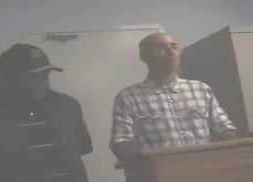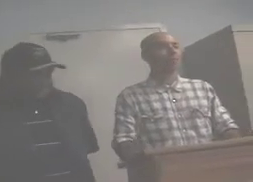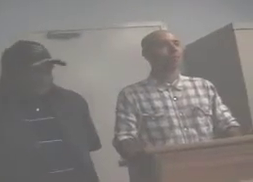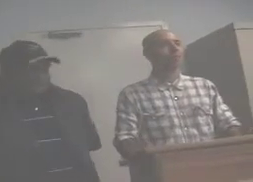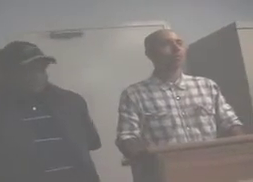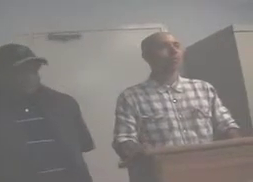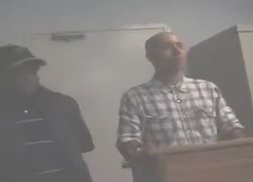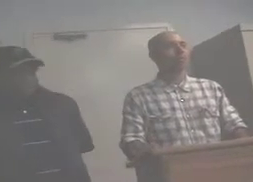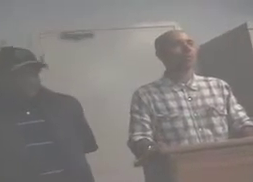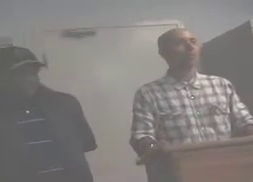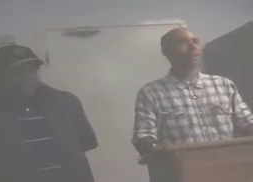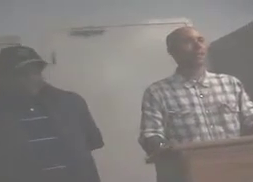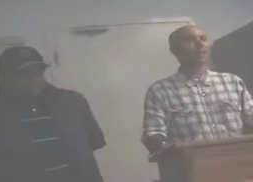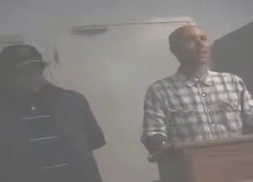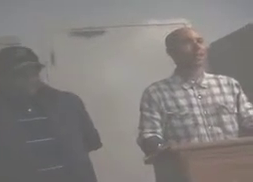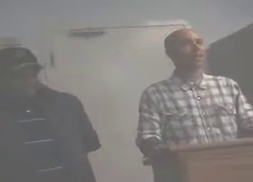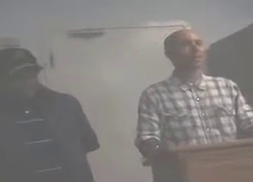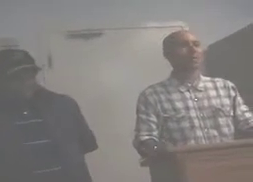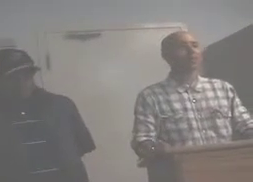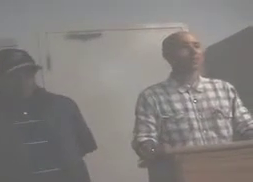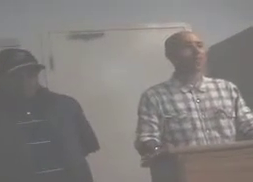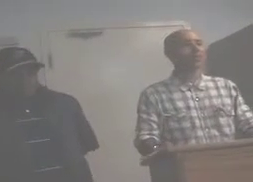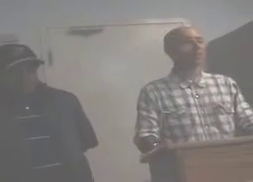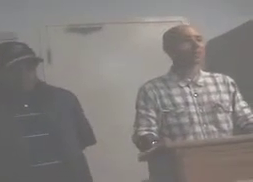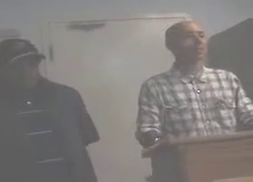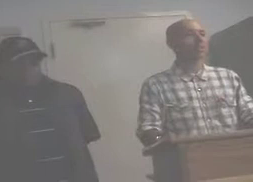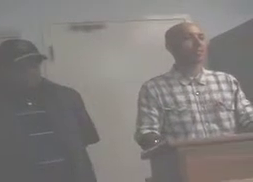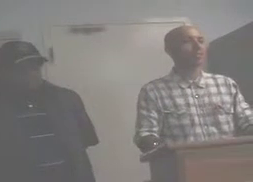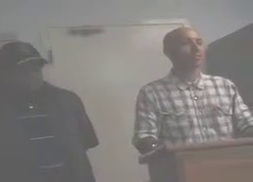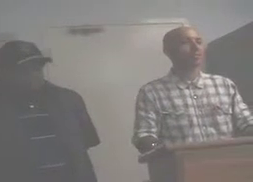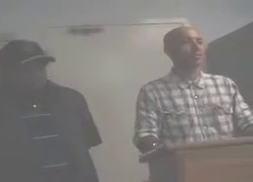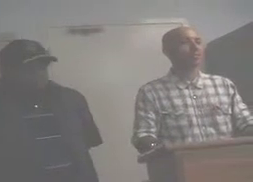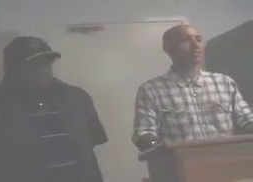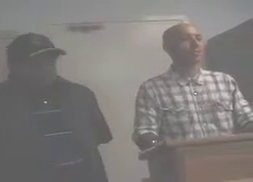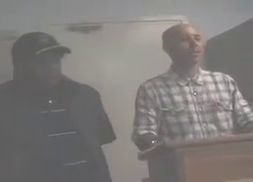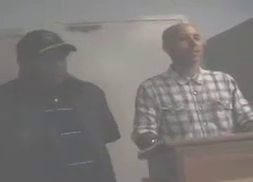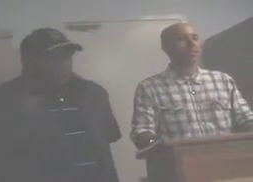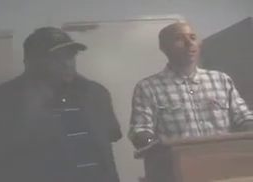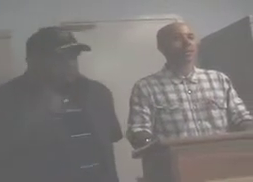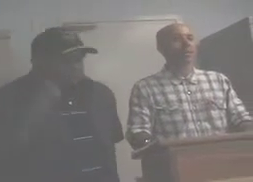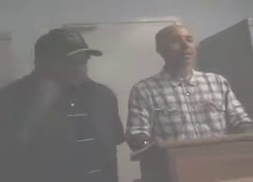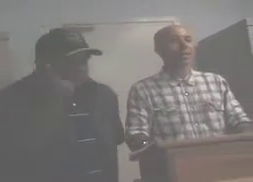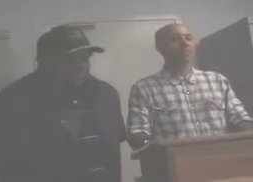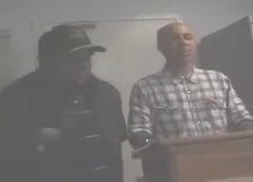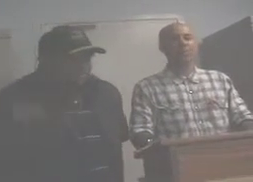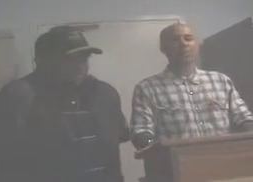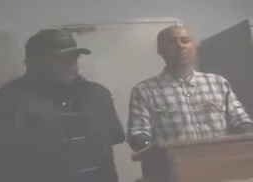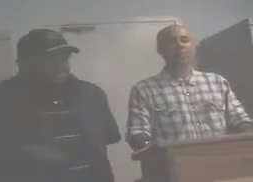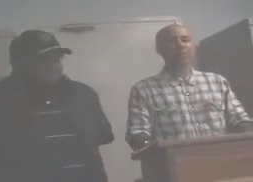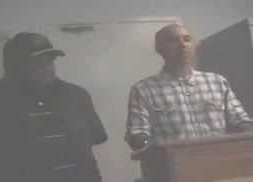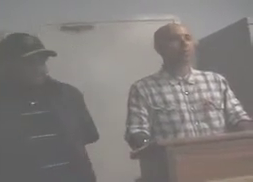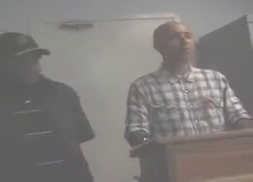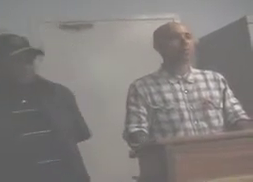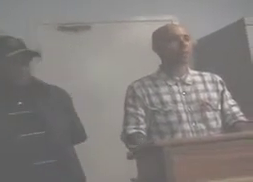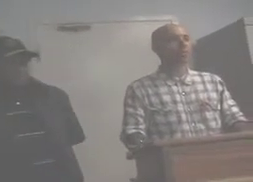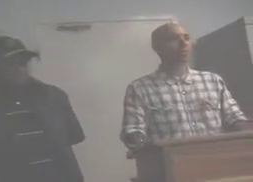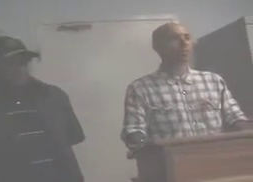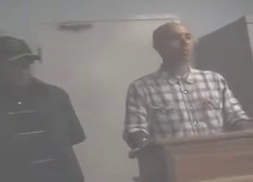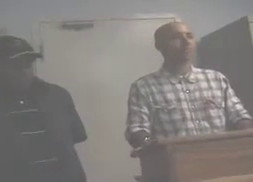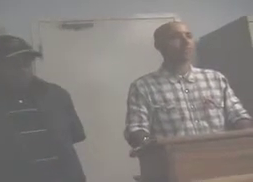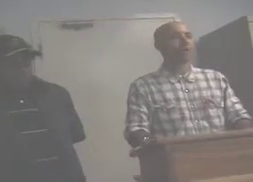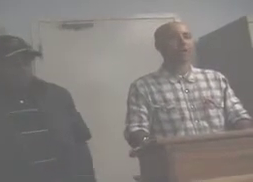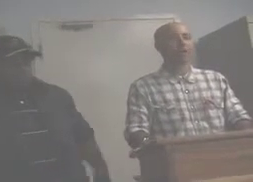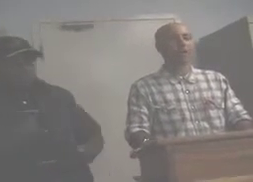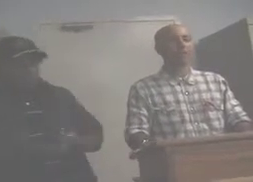Well, no more. We're planning to go to Japan as soon as God tells us that it's time. And that has a lot to do with